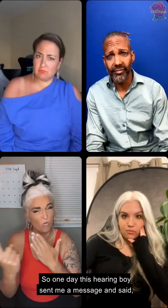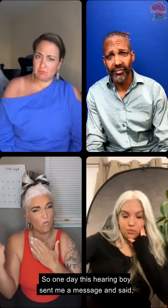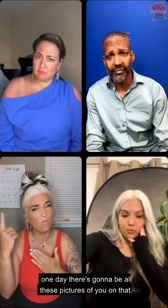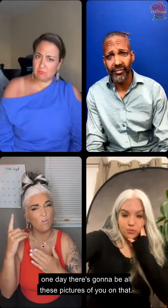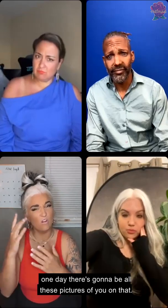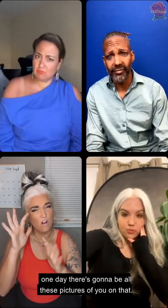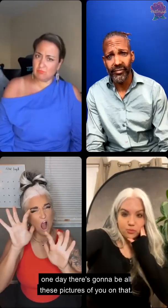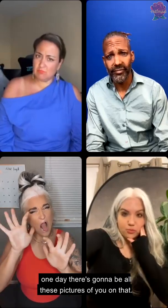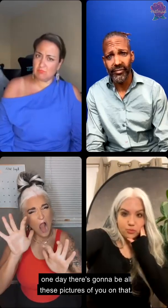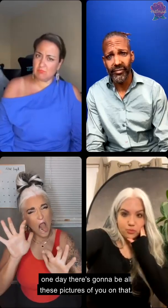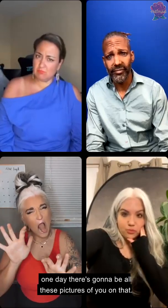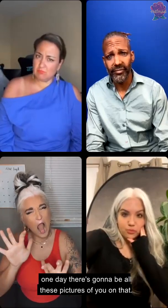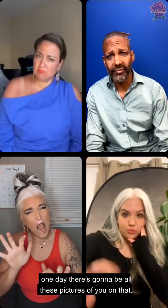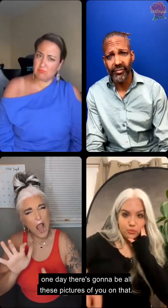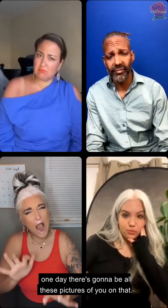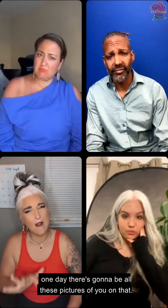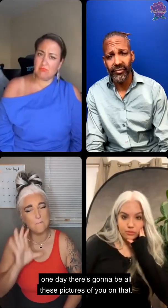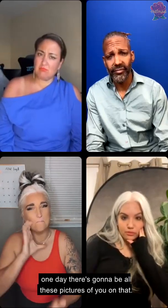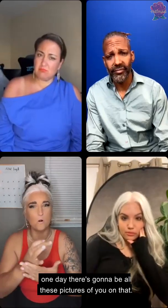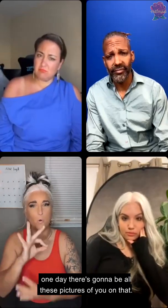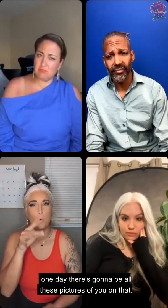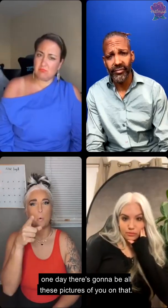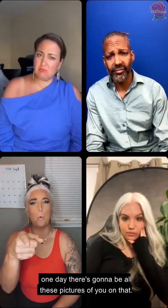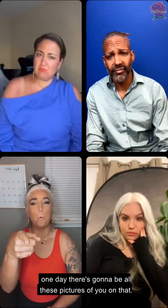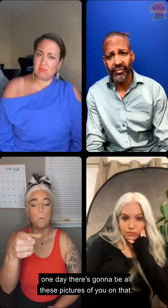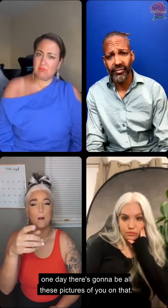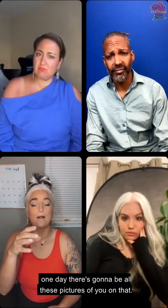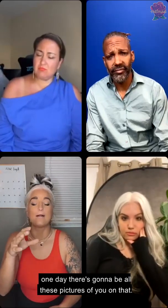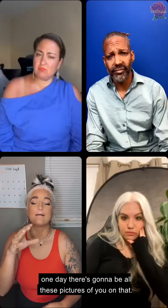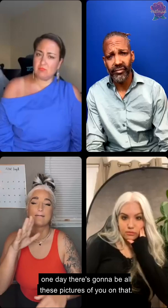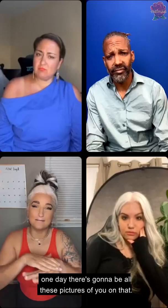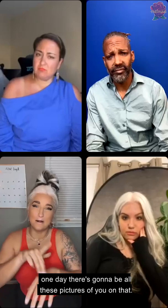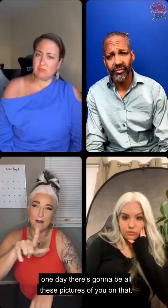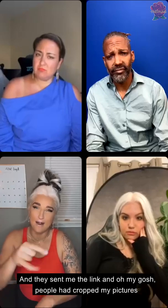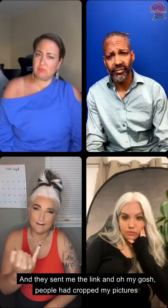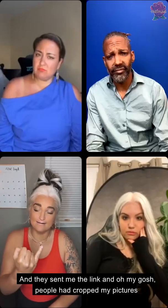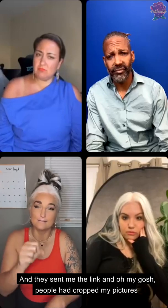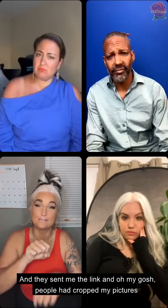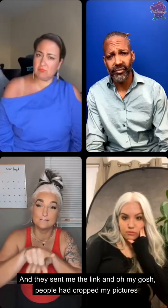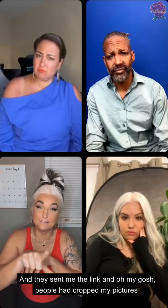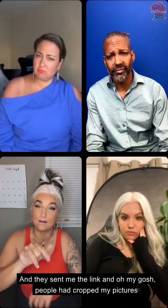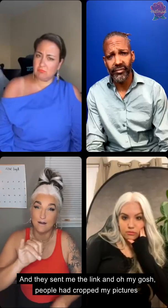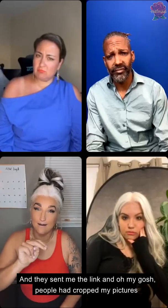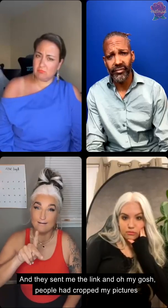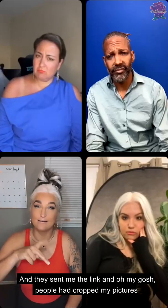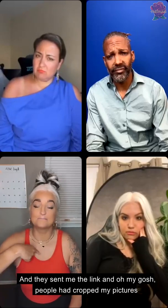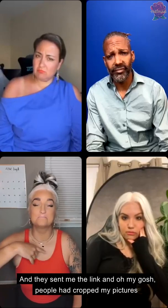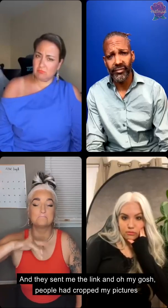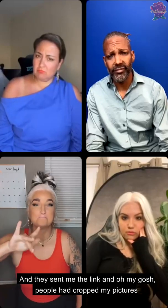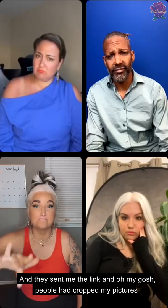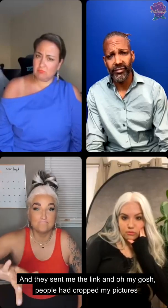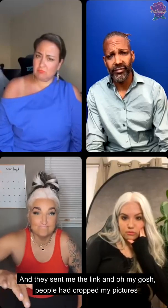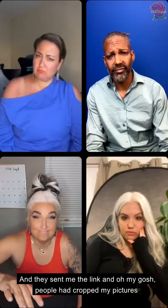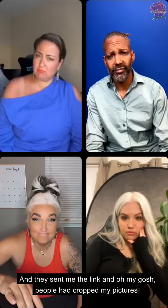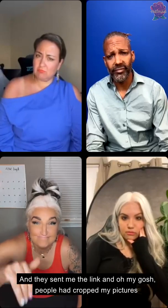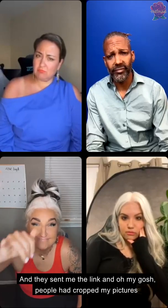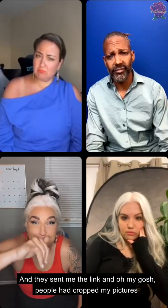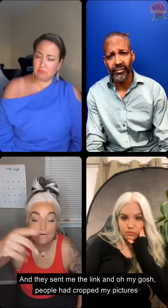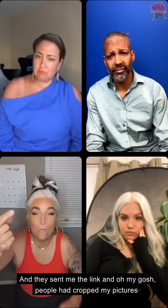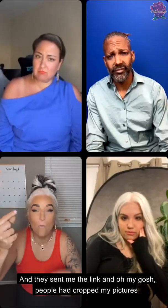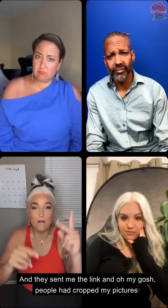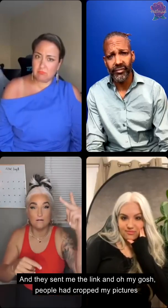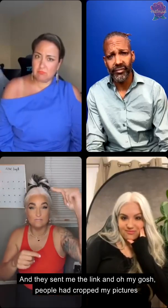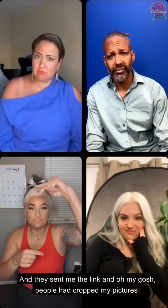said, one day there's going to be all these pictures of you on that. And they sent me the link, and oh my